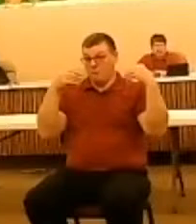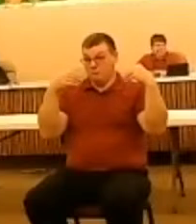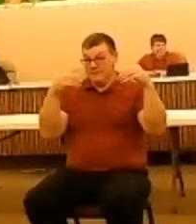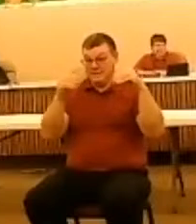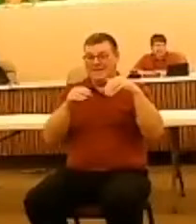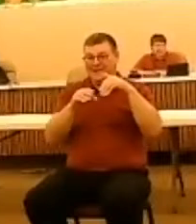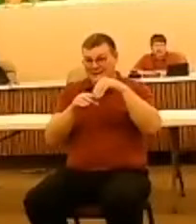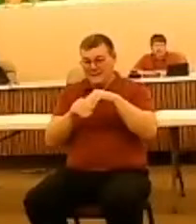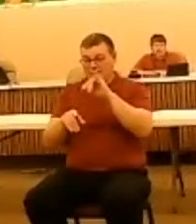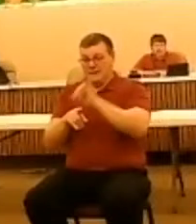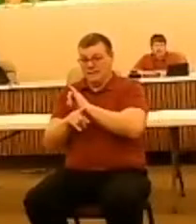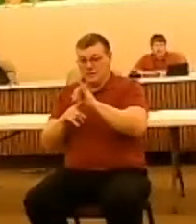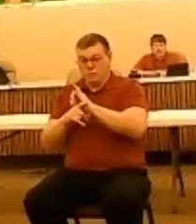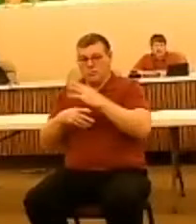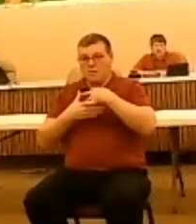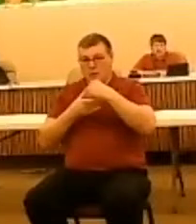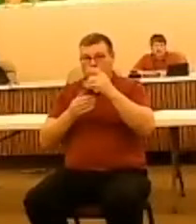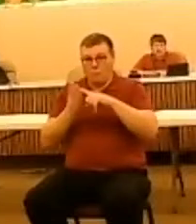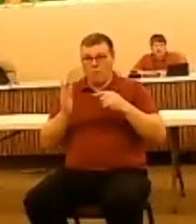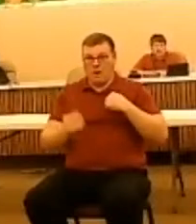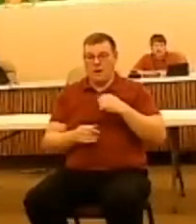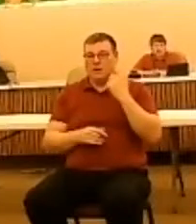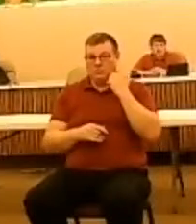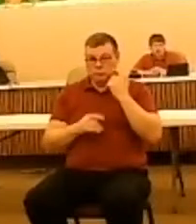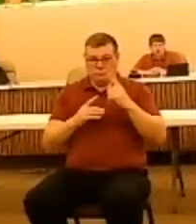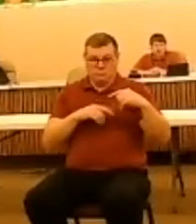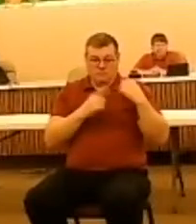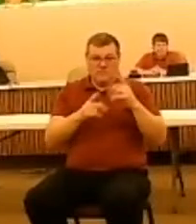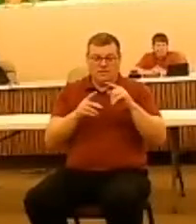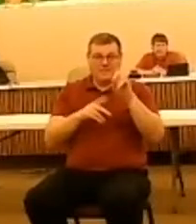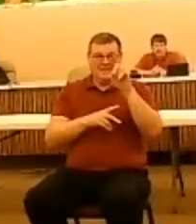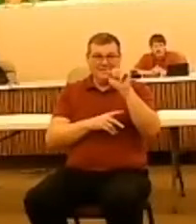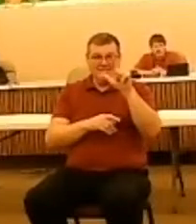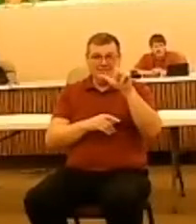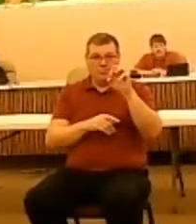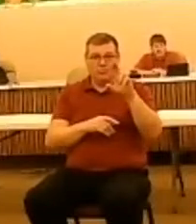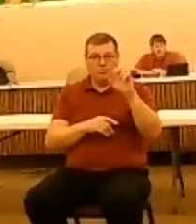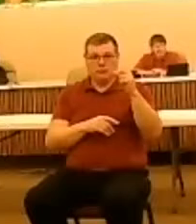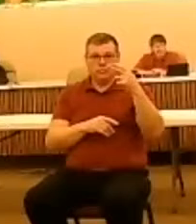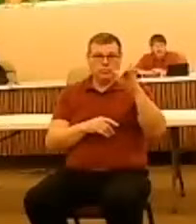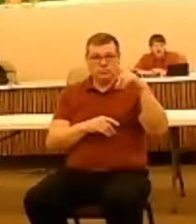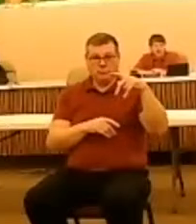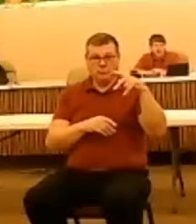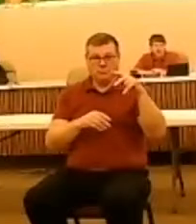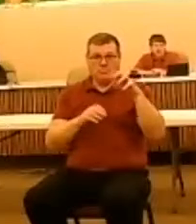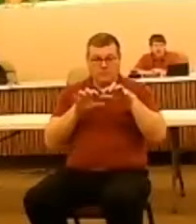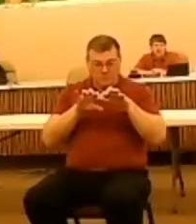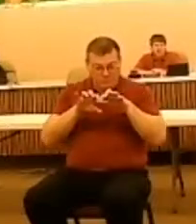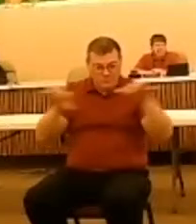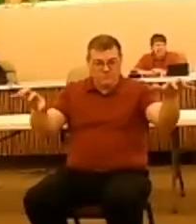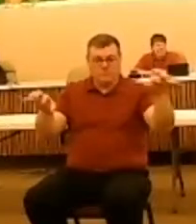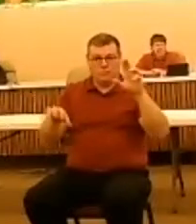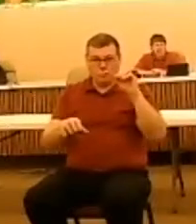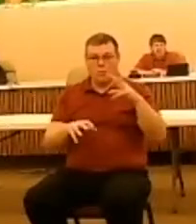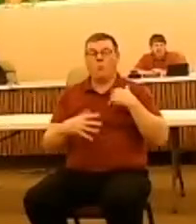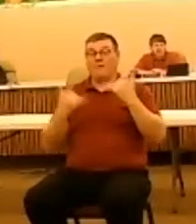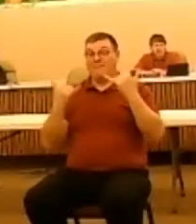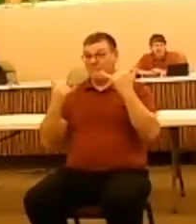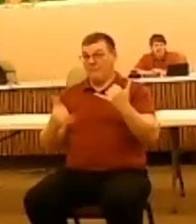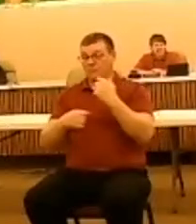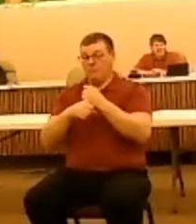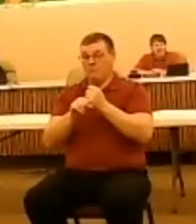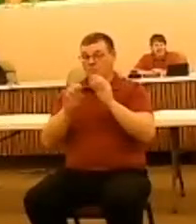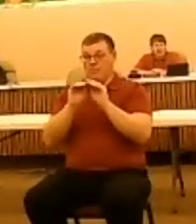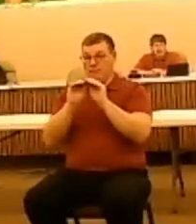in industrial zones outside of what I usually refer to as dealership row on West Henrietta Road. We are making a clarification that